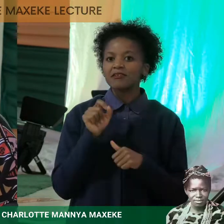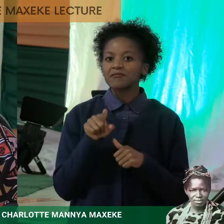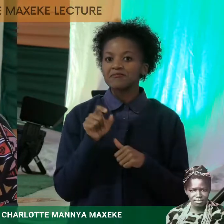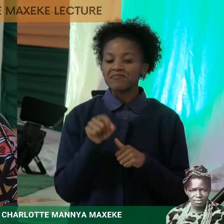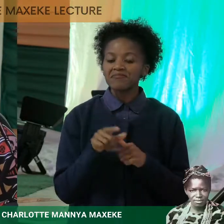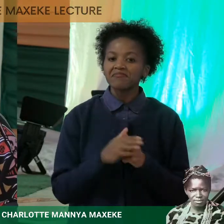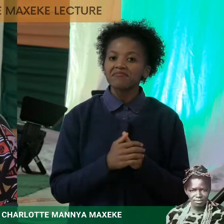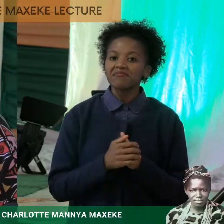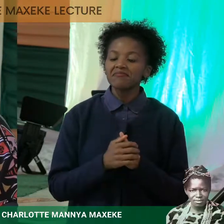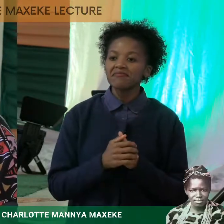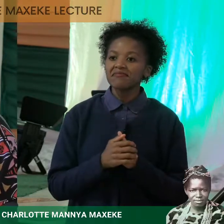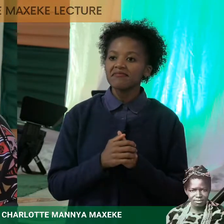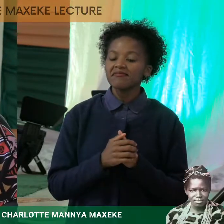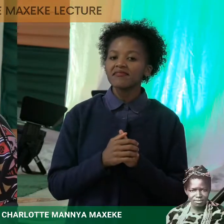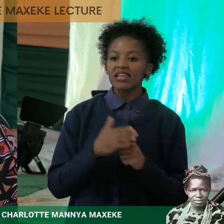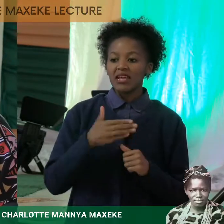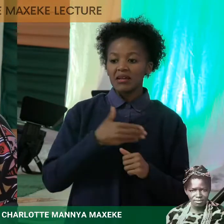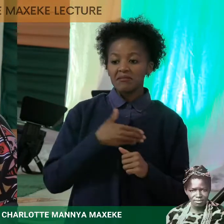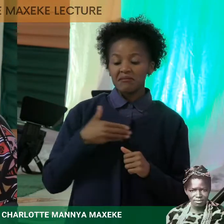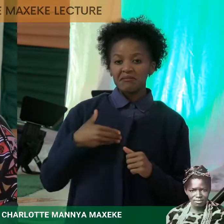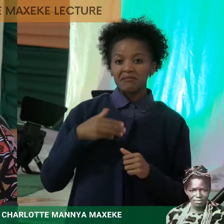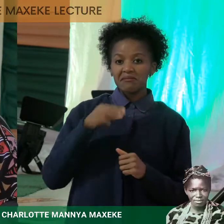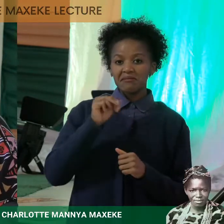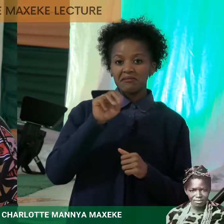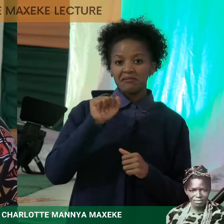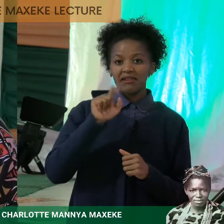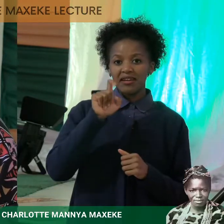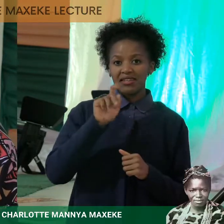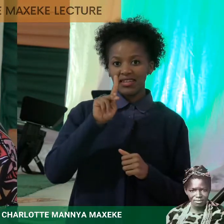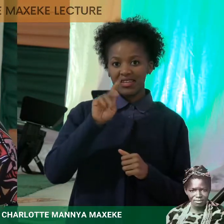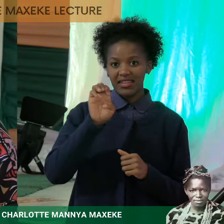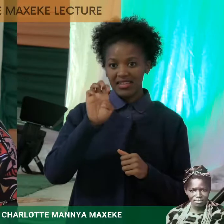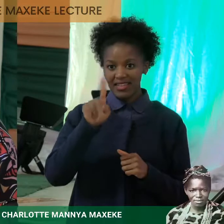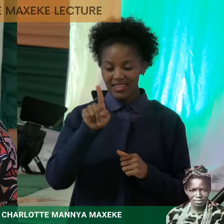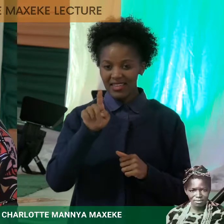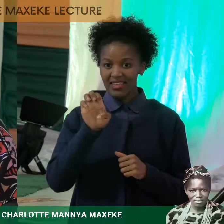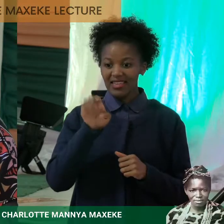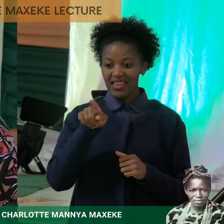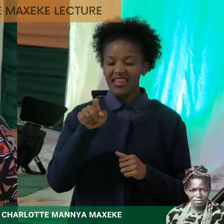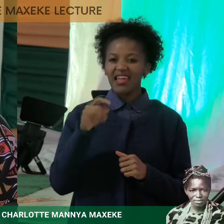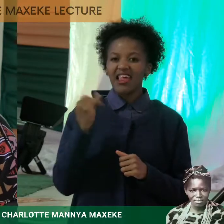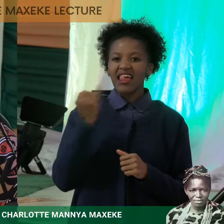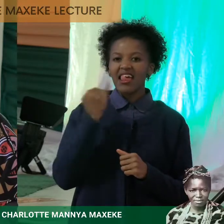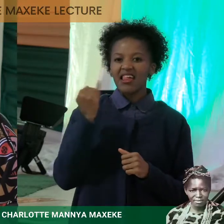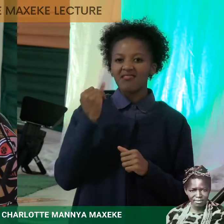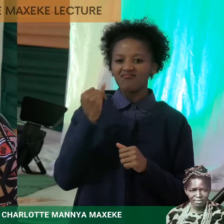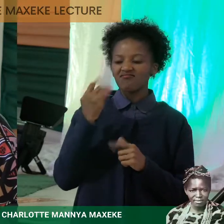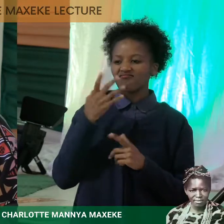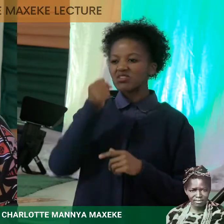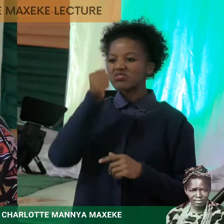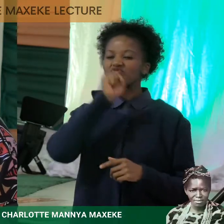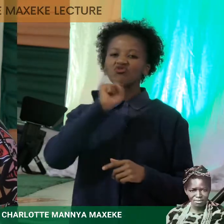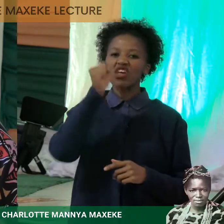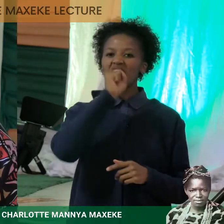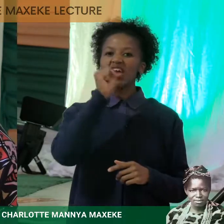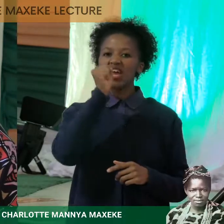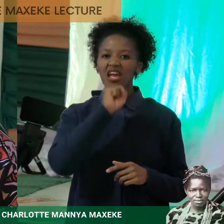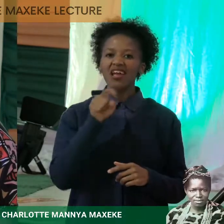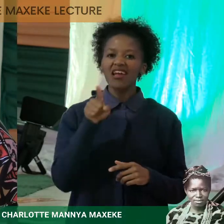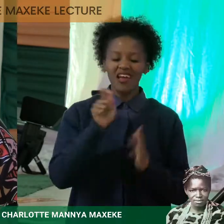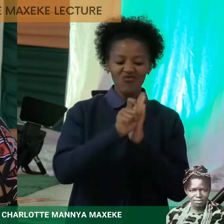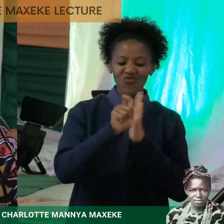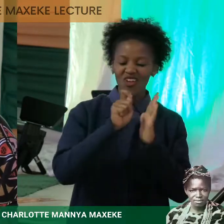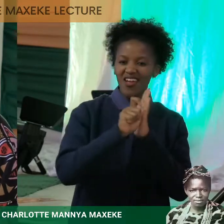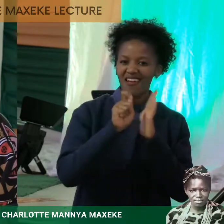that Mama Umanya Maxeke herself was an artist, a singer, and a writer